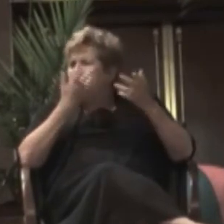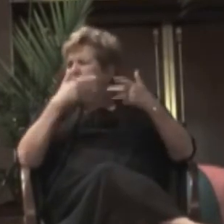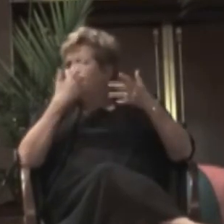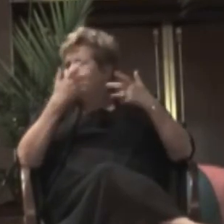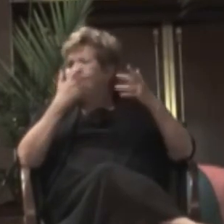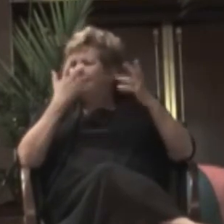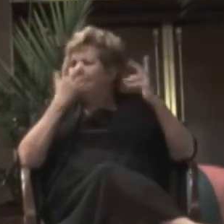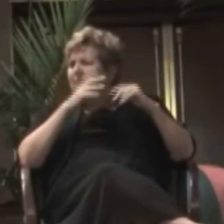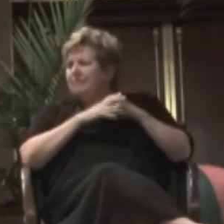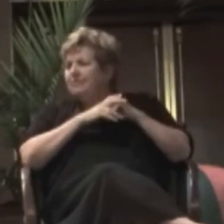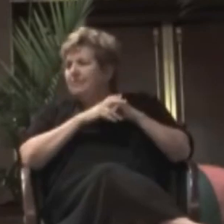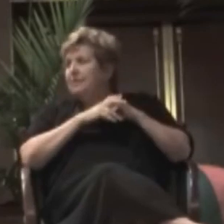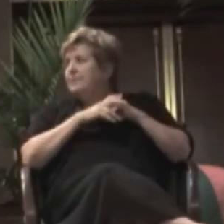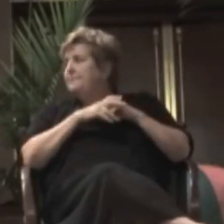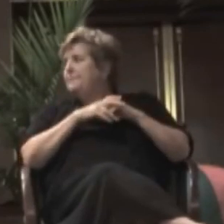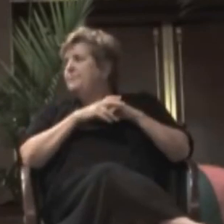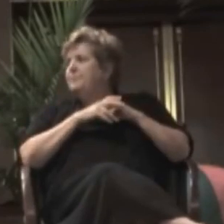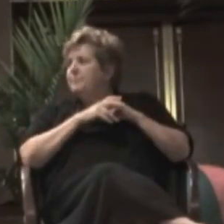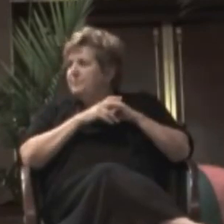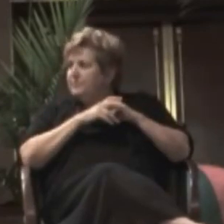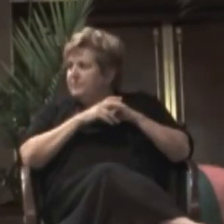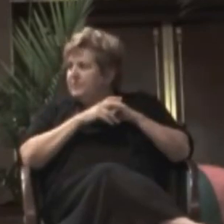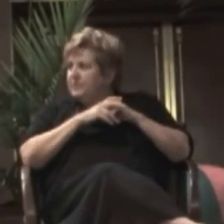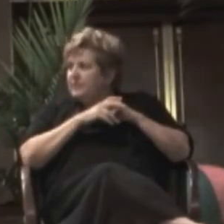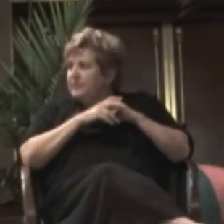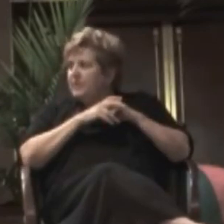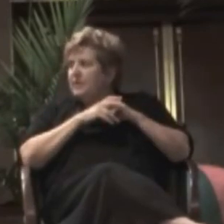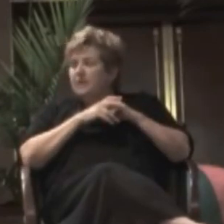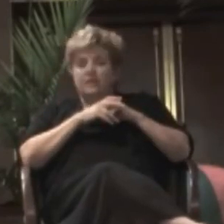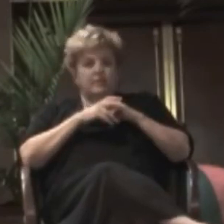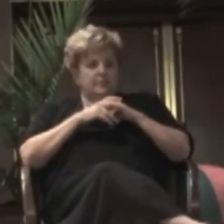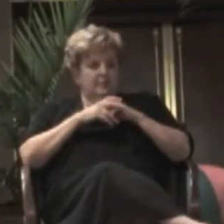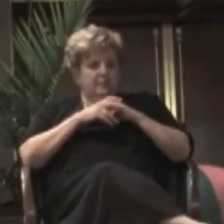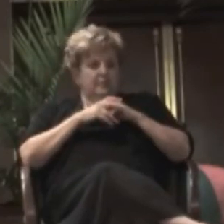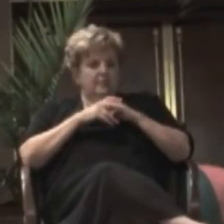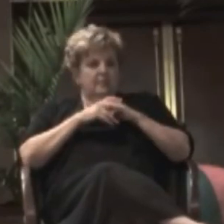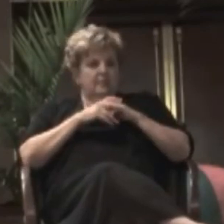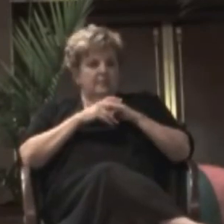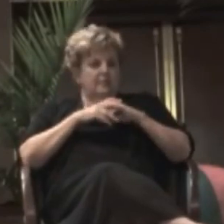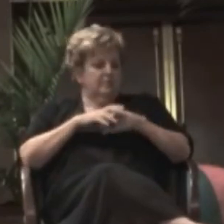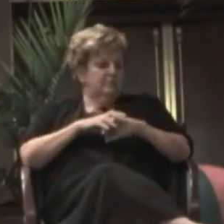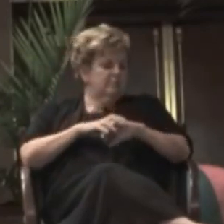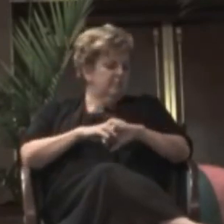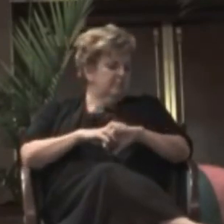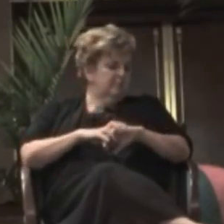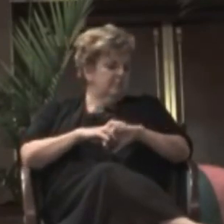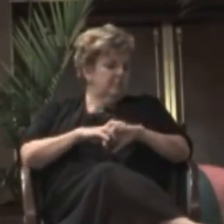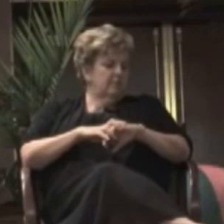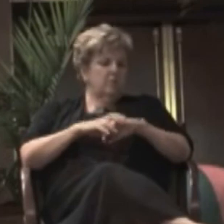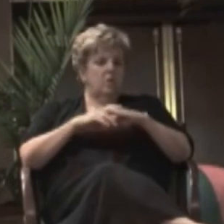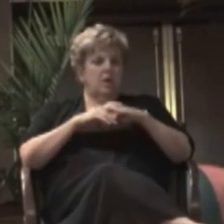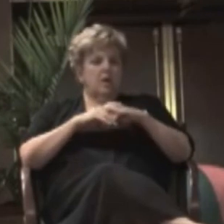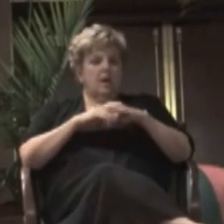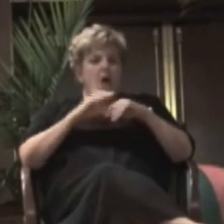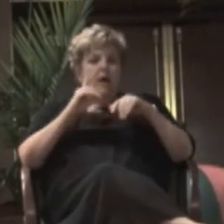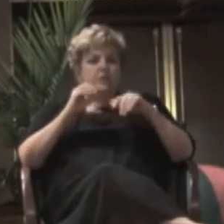Well, let me just say it. I'm going to get you out of that, but I do want to finish up around some other stuff too. I was very,